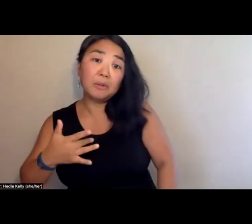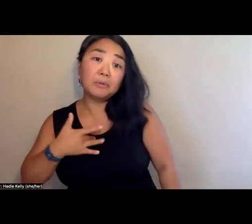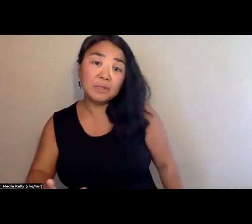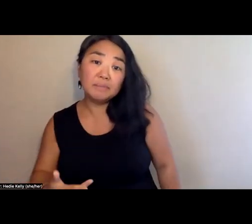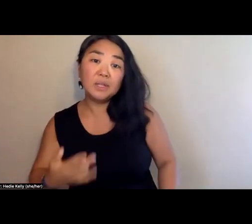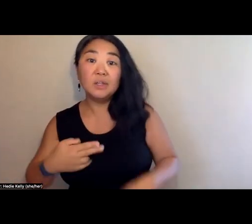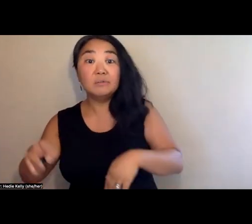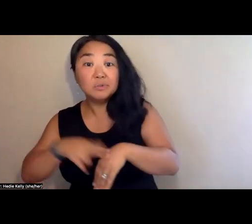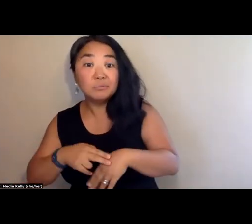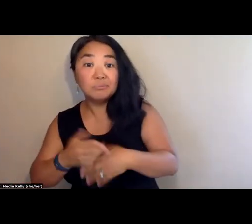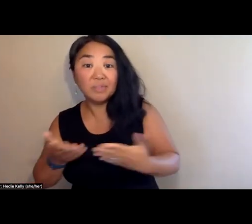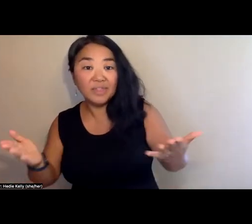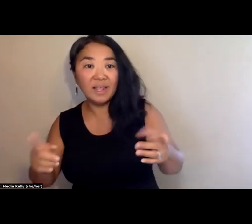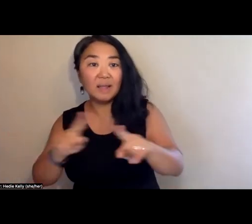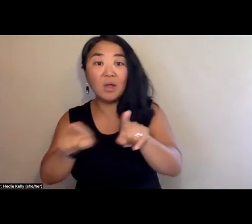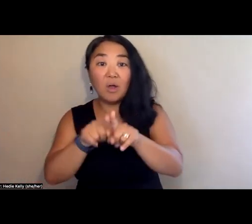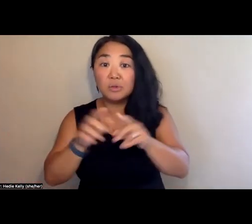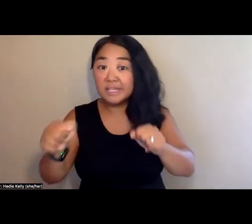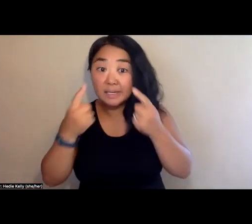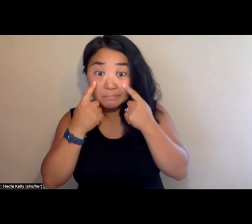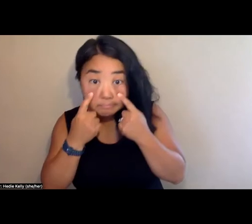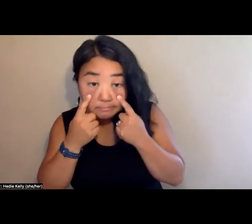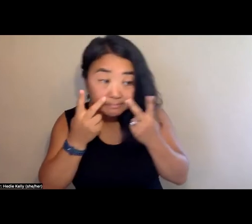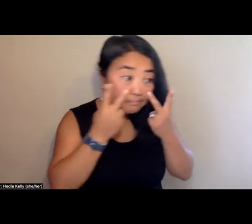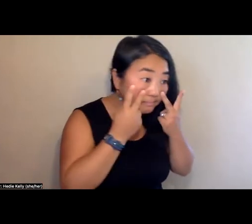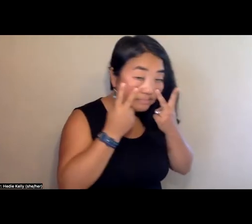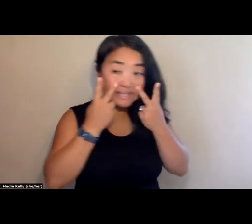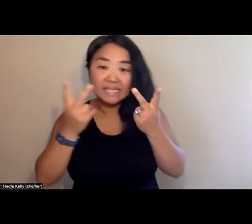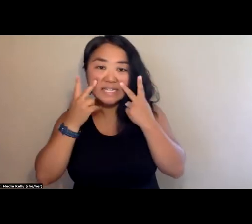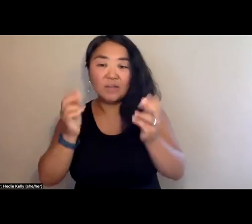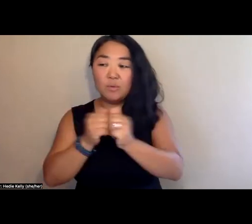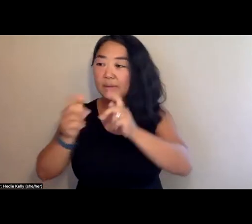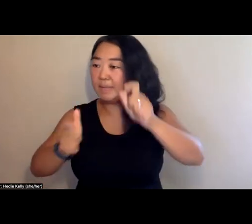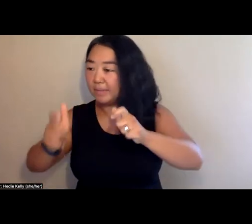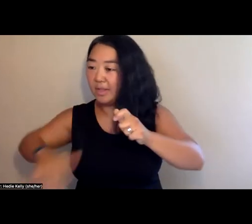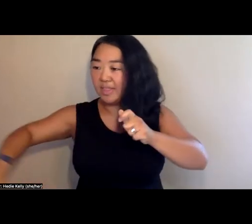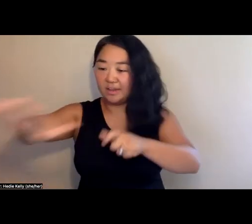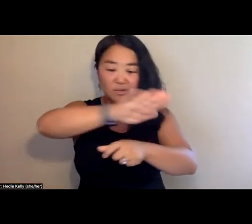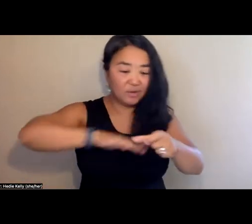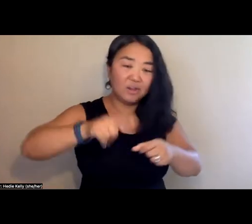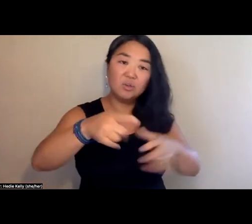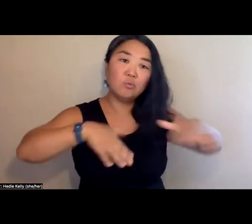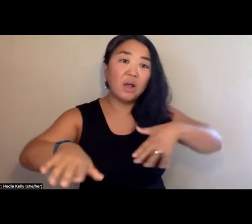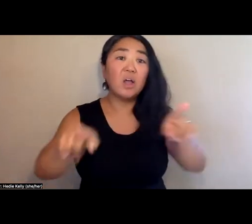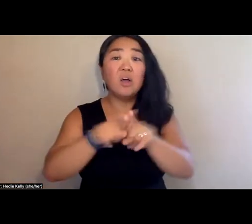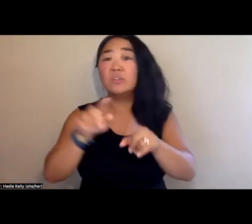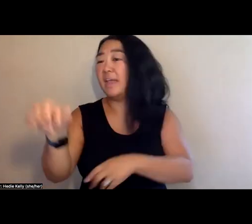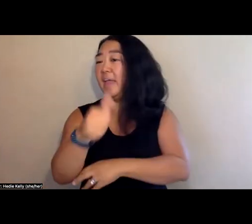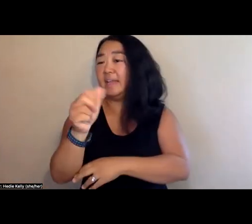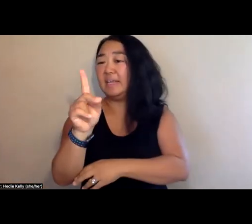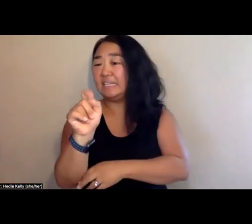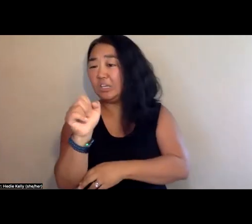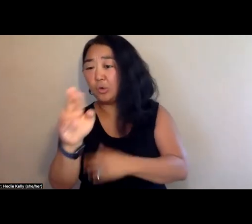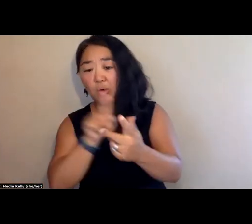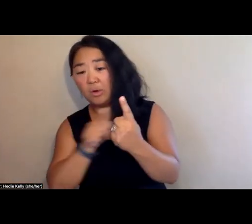peeled and you're present with the people around you and the train you're walking through. And every detour and delay that feels like a